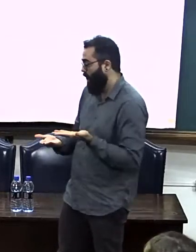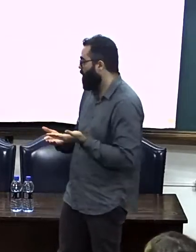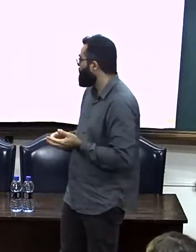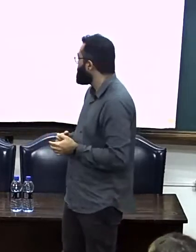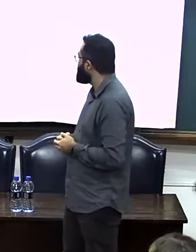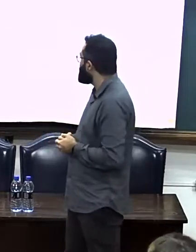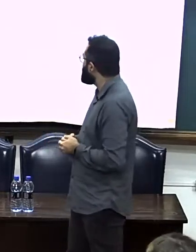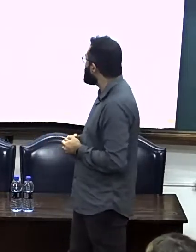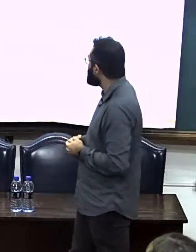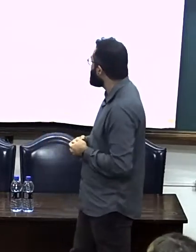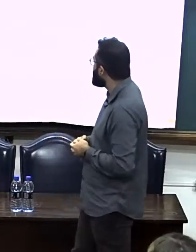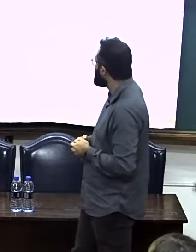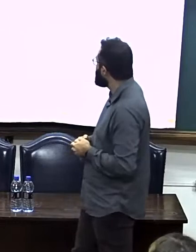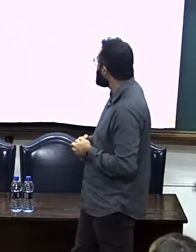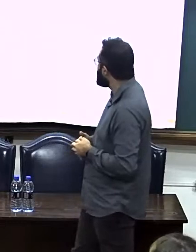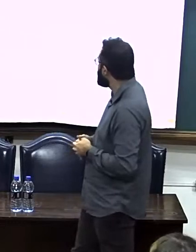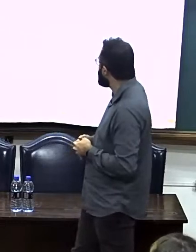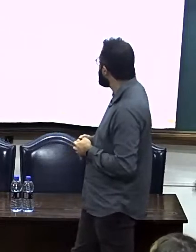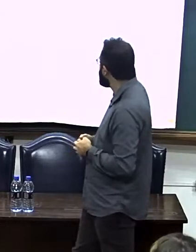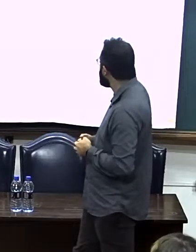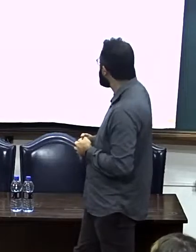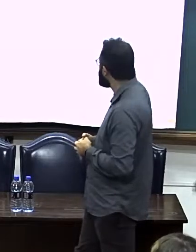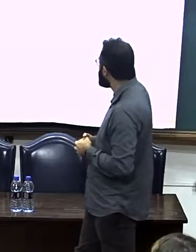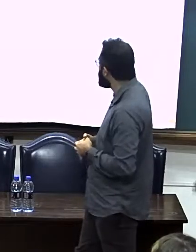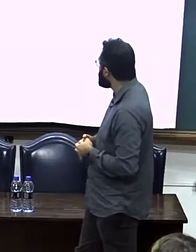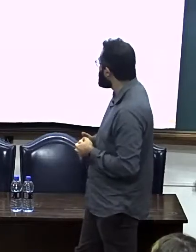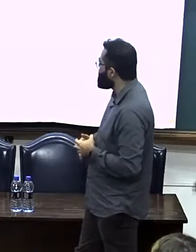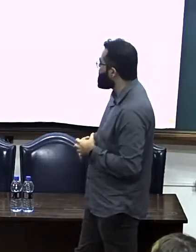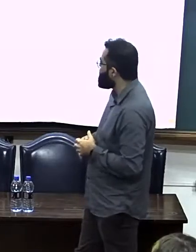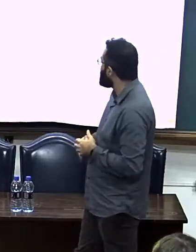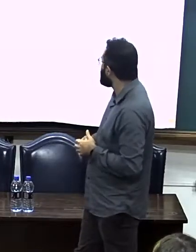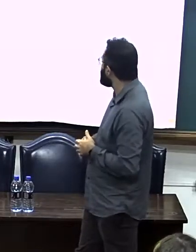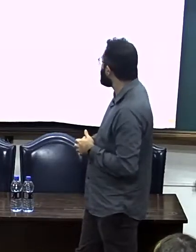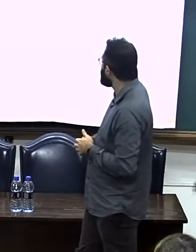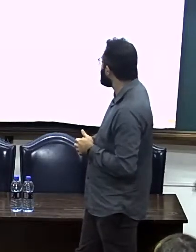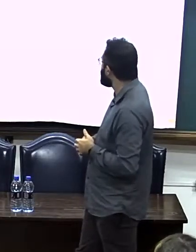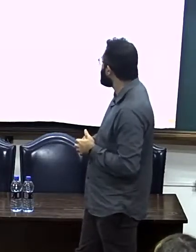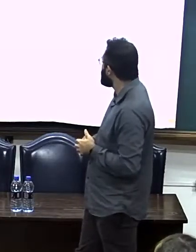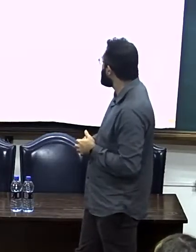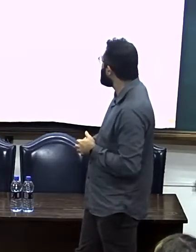da apresentação. Eu vou tentar.